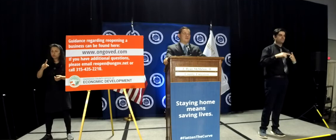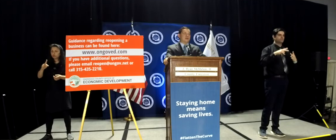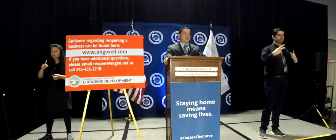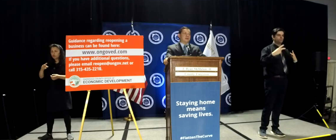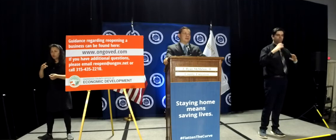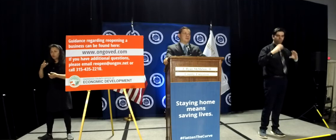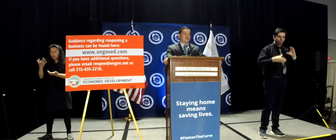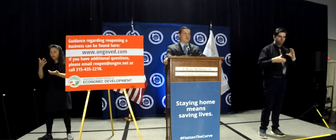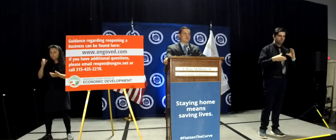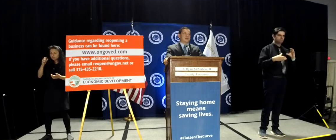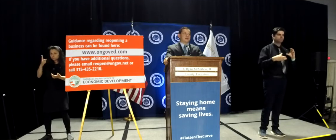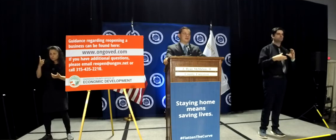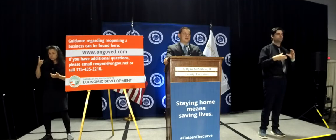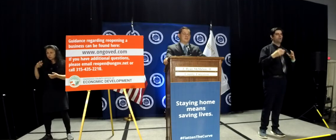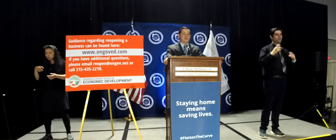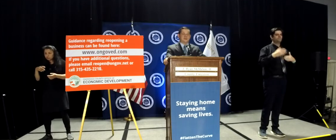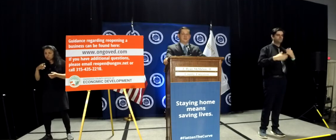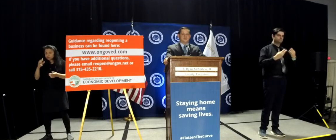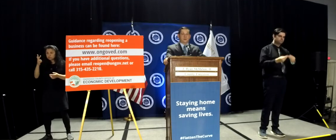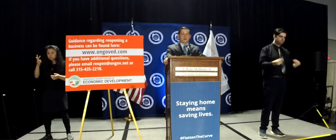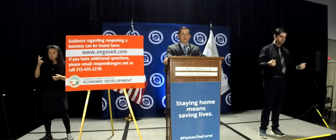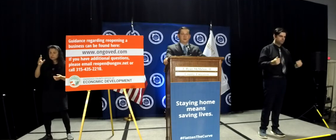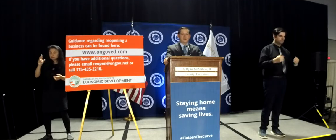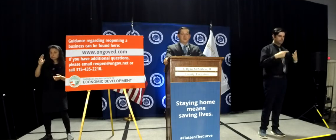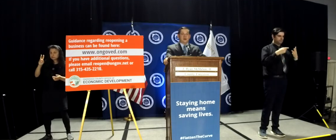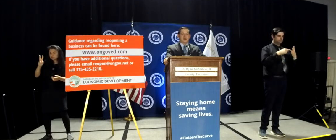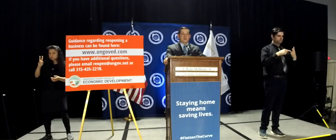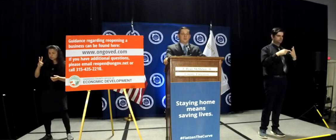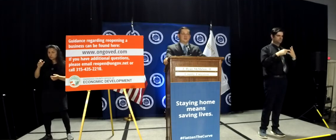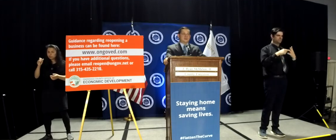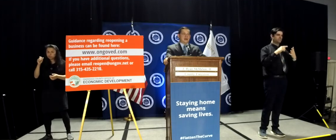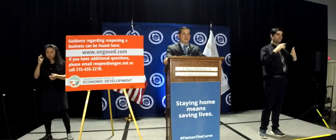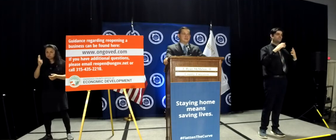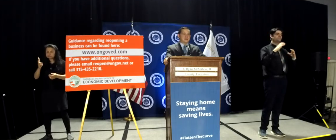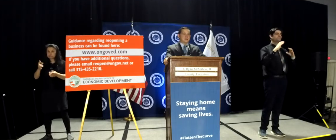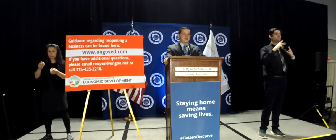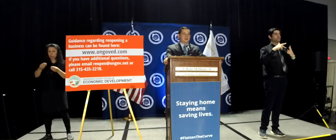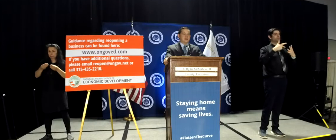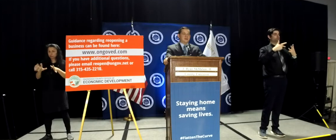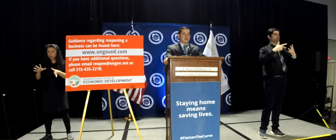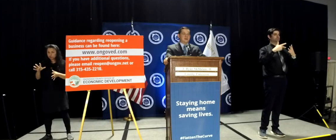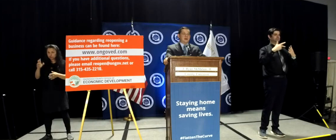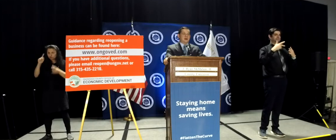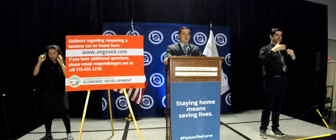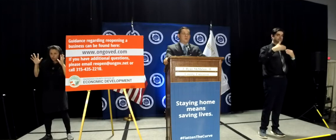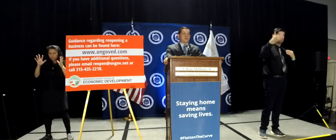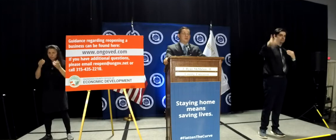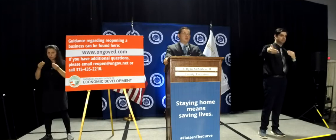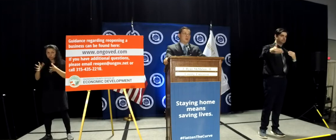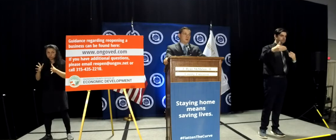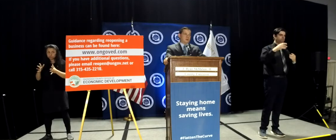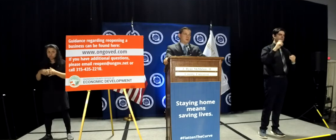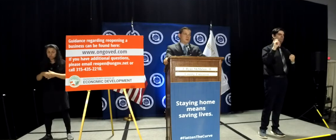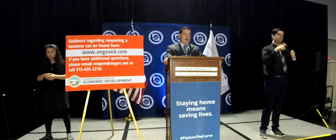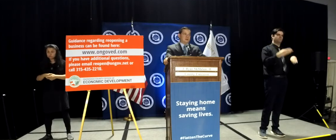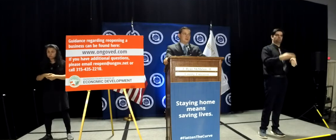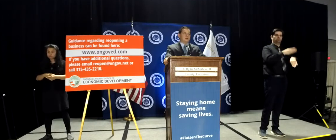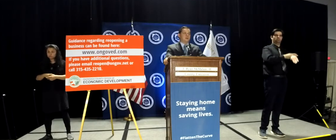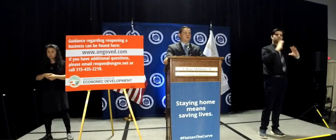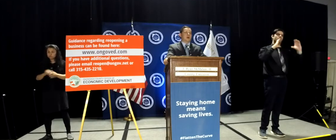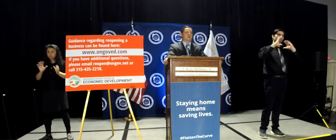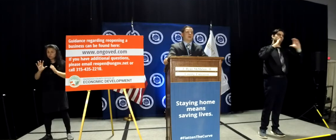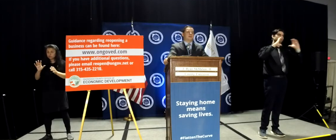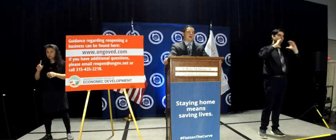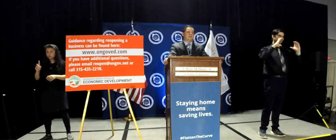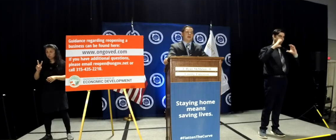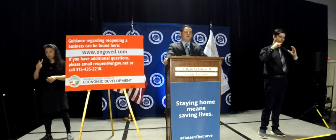came out very late last night, so technically it came out the day before. Then the rest of the guidance came out today. We need to do better with that.